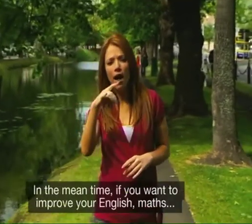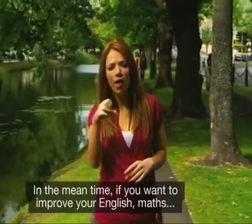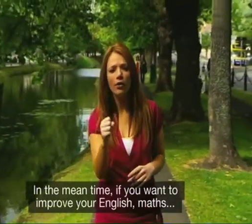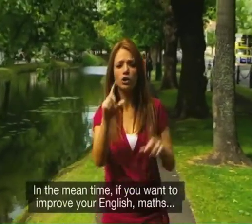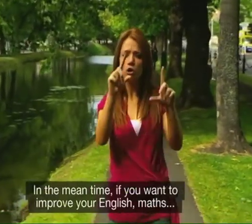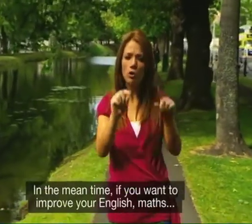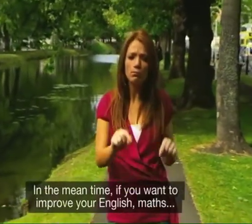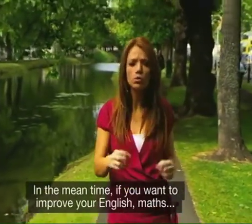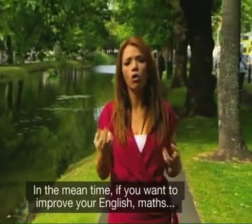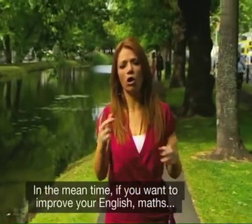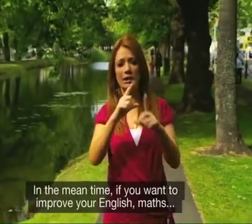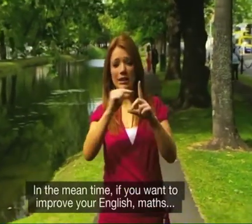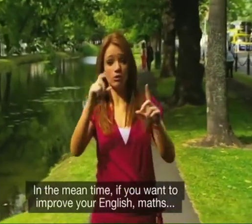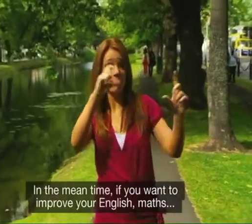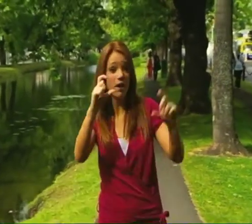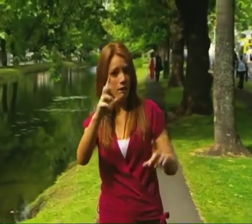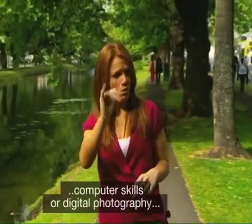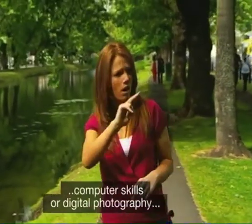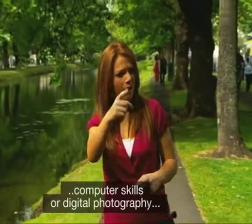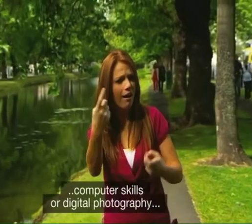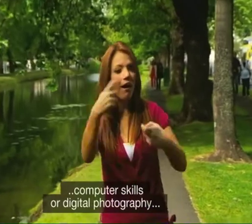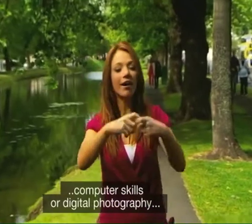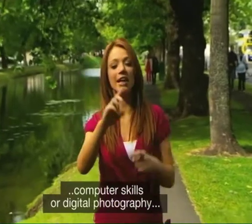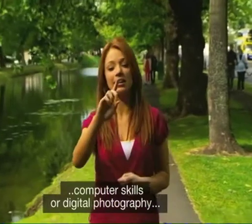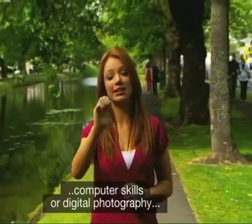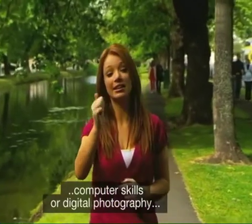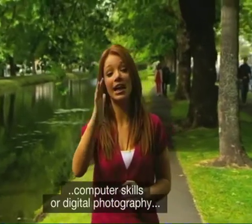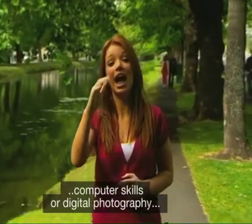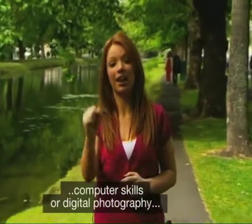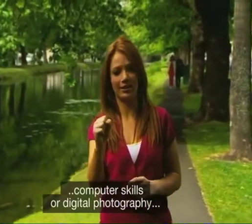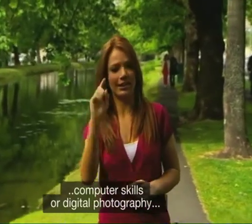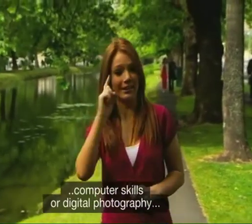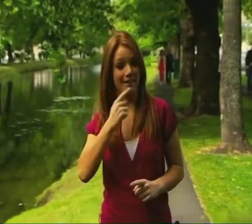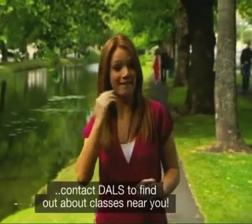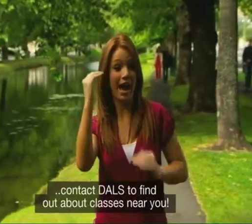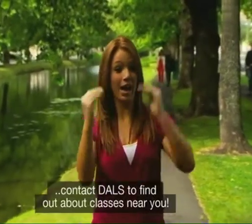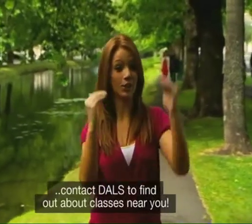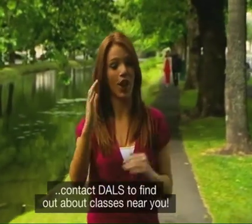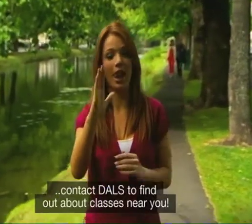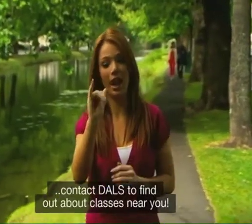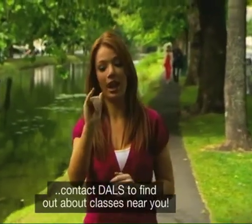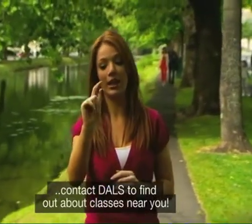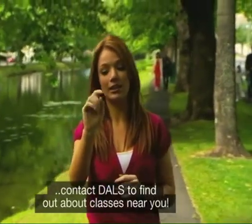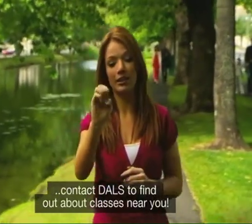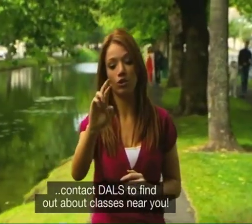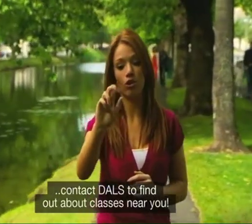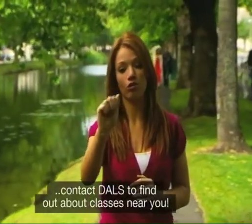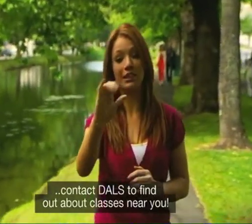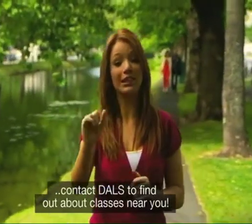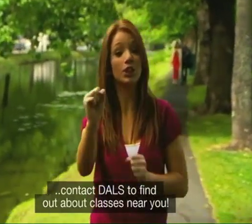your English, maths, computer skills or digital photography, contact the Deaf Adult Literacy Service to find out